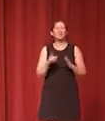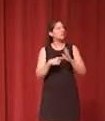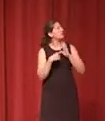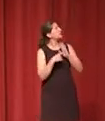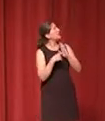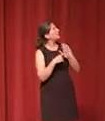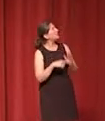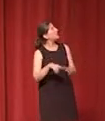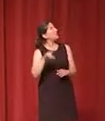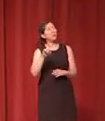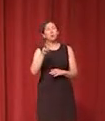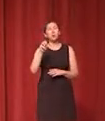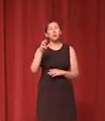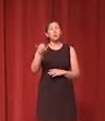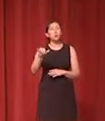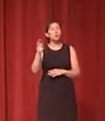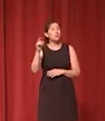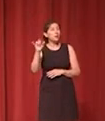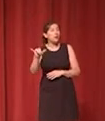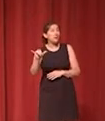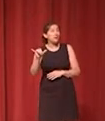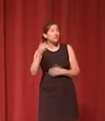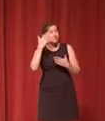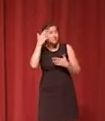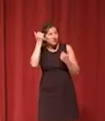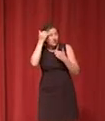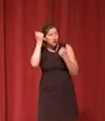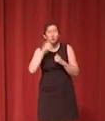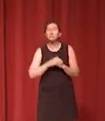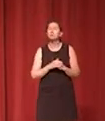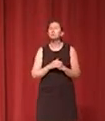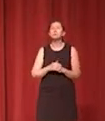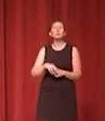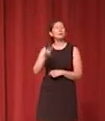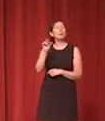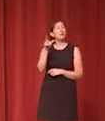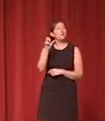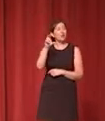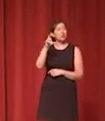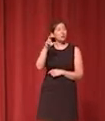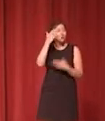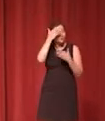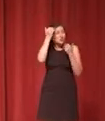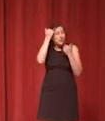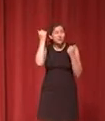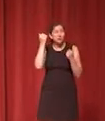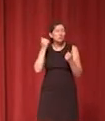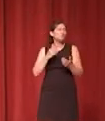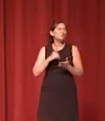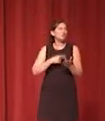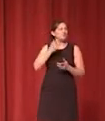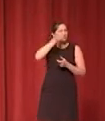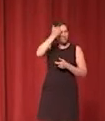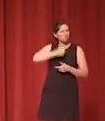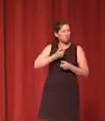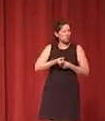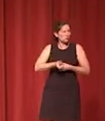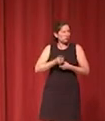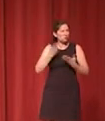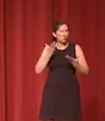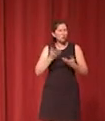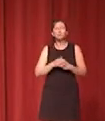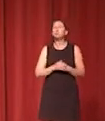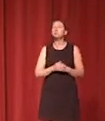of protein buildup. There's vascular dementia caused by strokes, Parkinson's disease dementia, which is similar